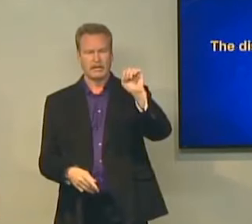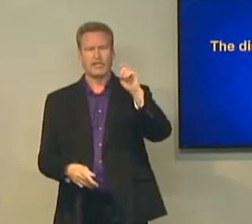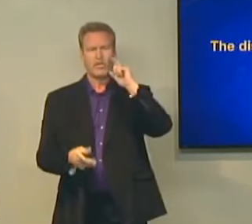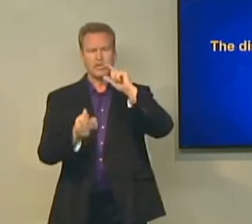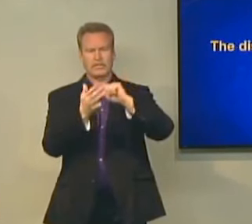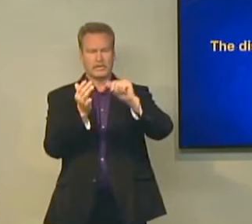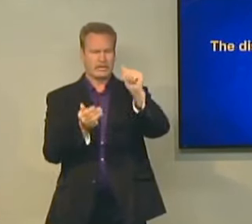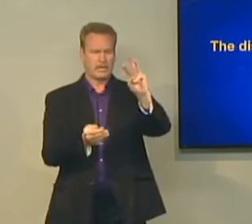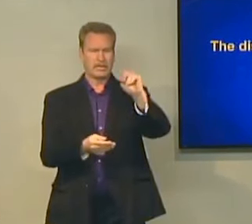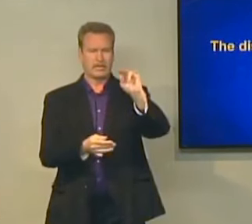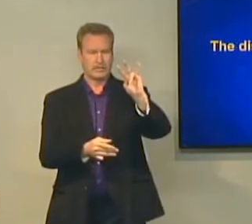In value.